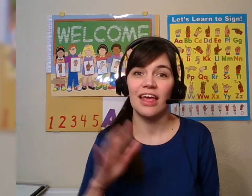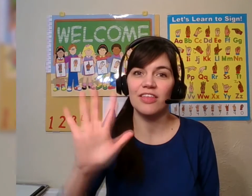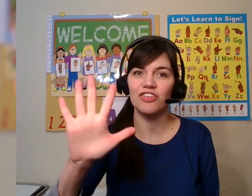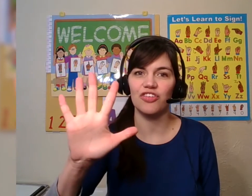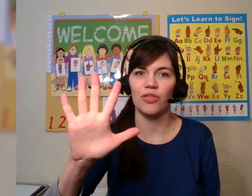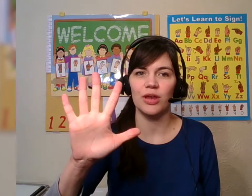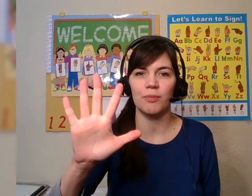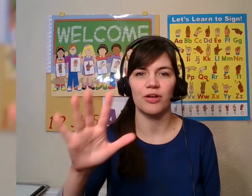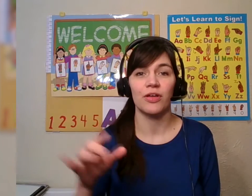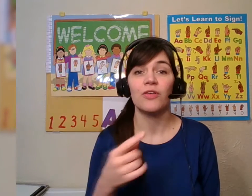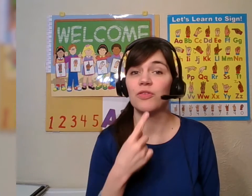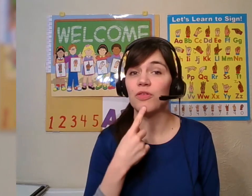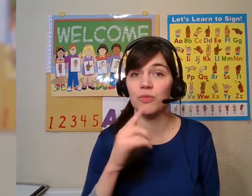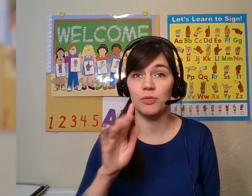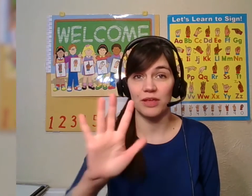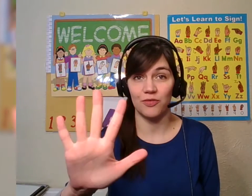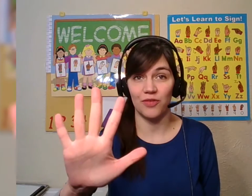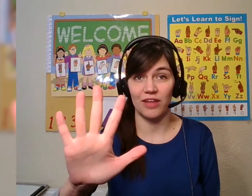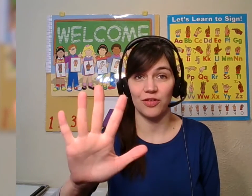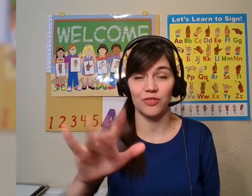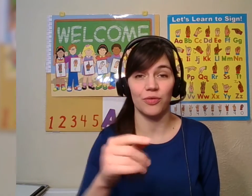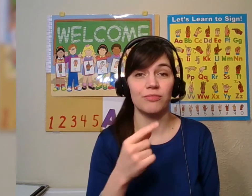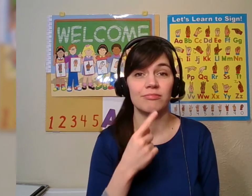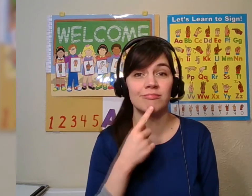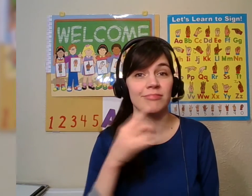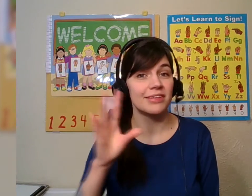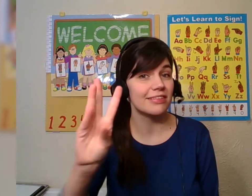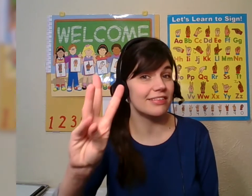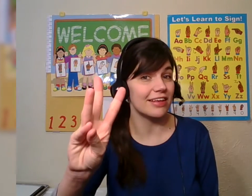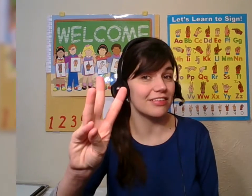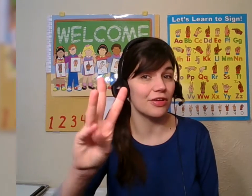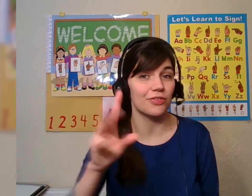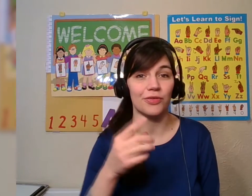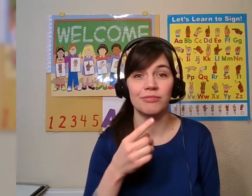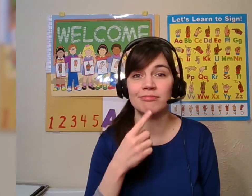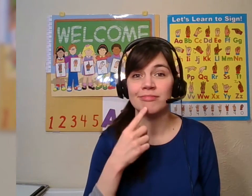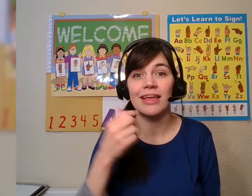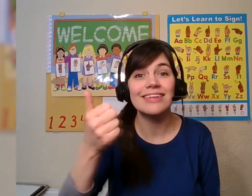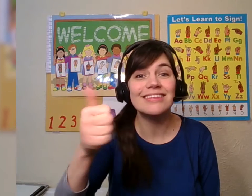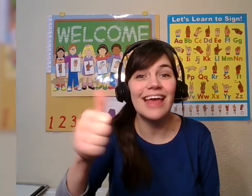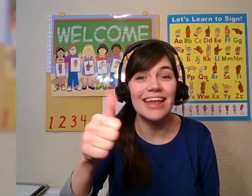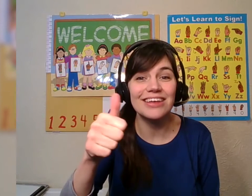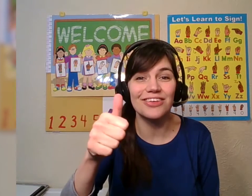then show the number. So this would be 5 years old, 6 years old, 10 years